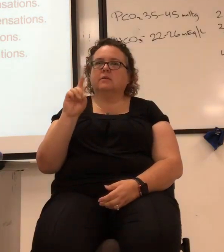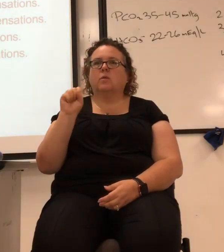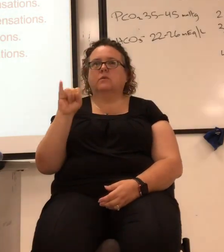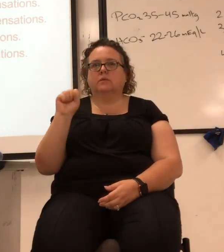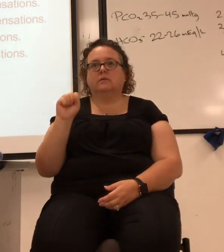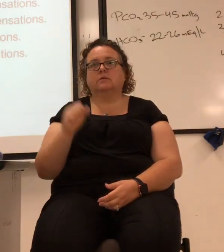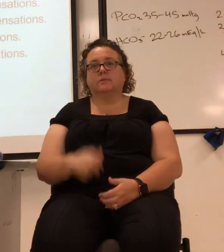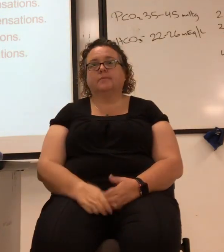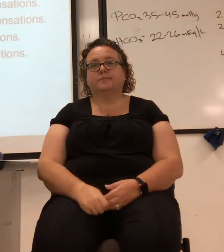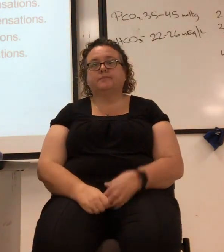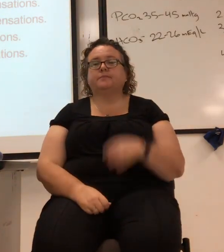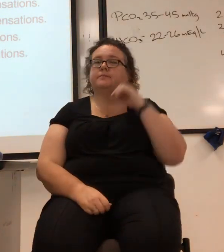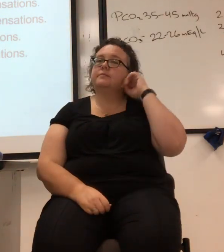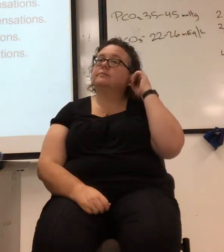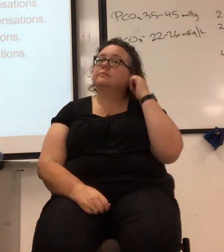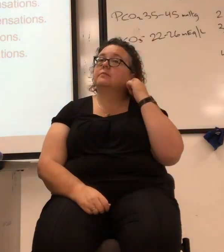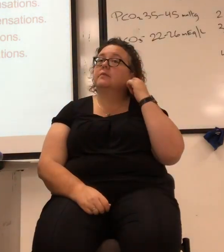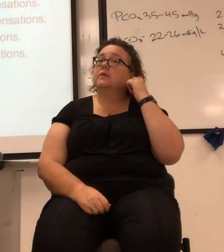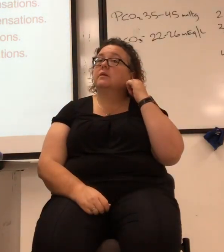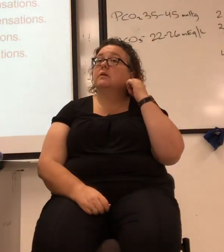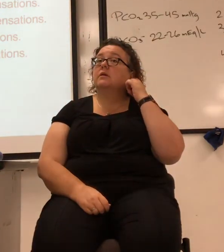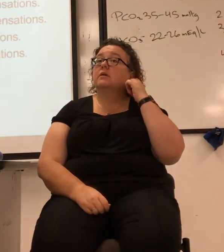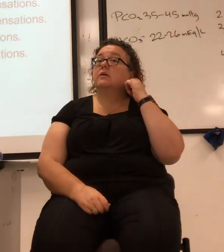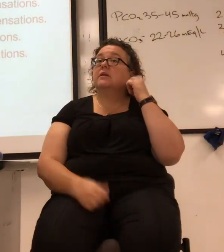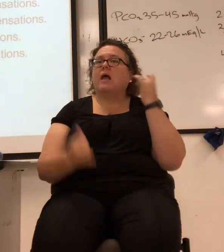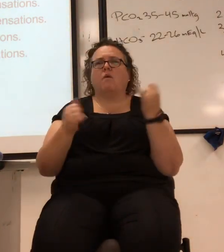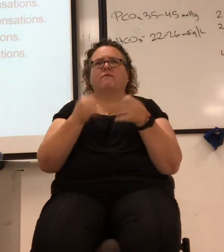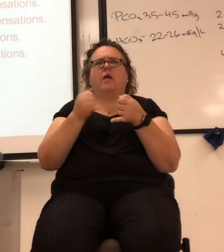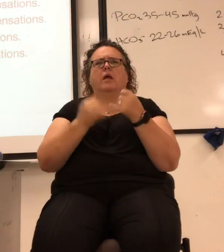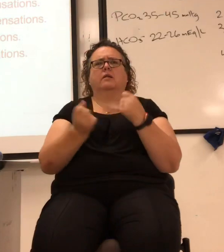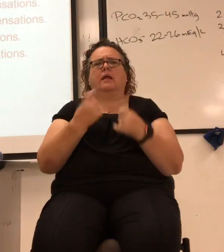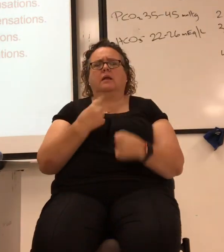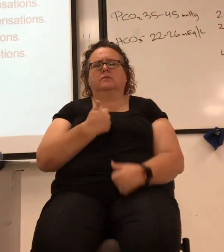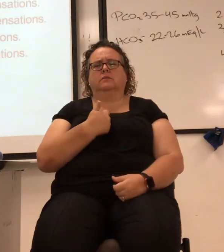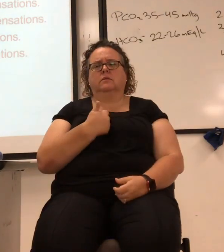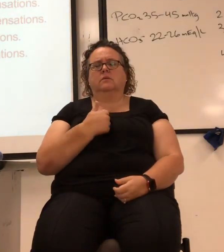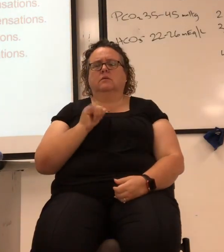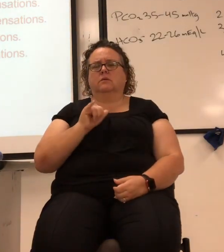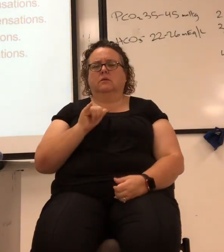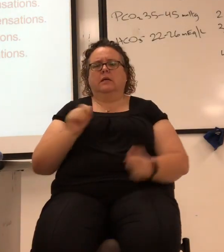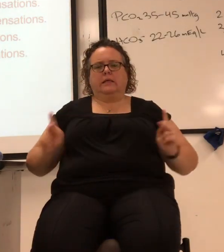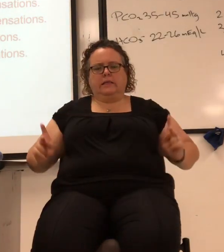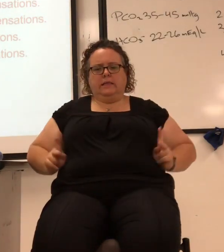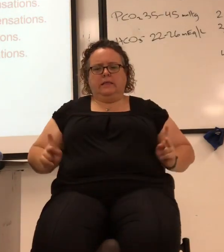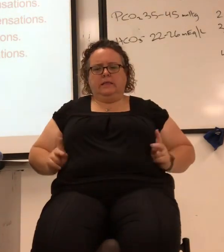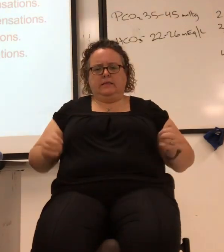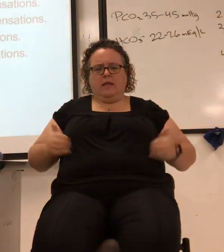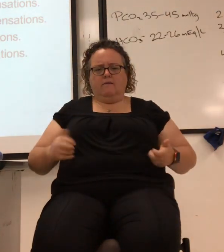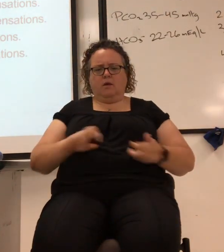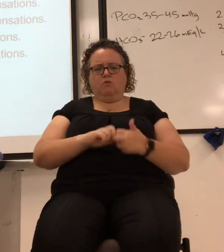Low. So therefore, so far in your diagnosis, you say it's acidosis.